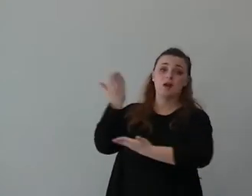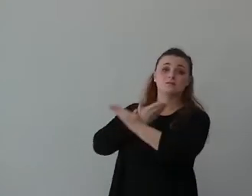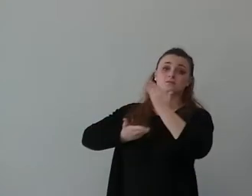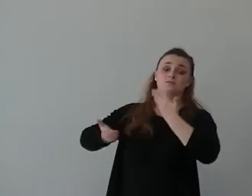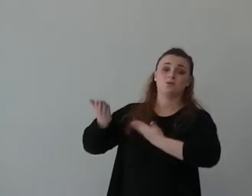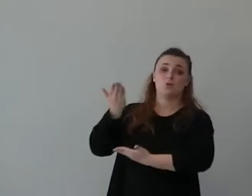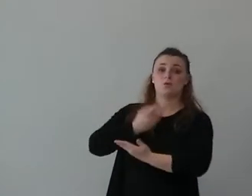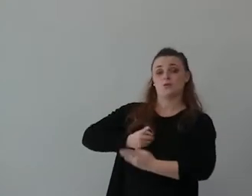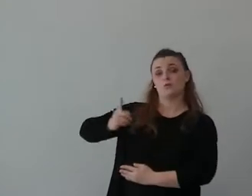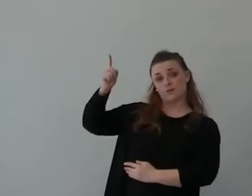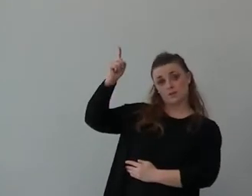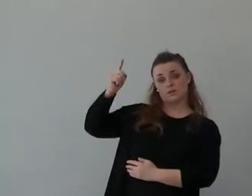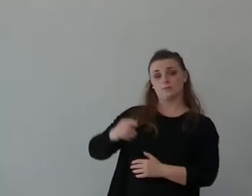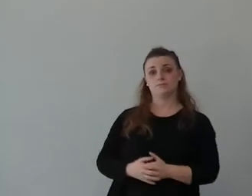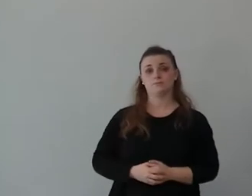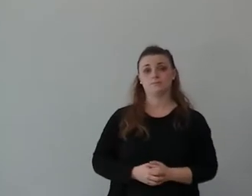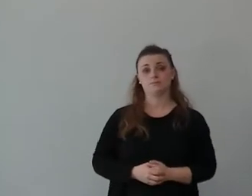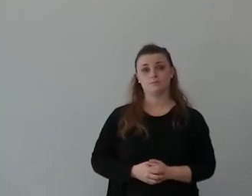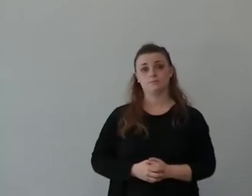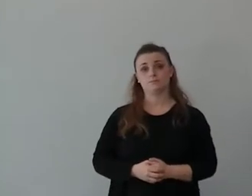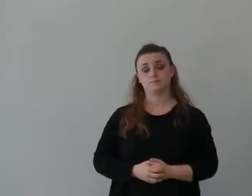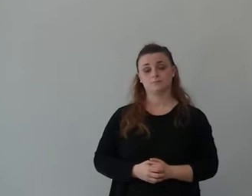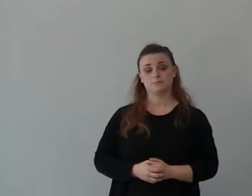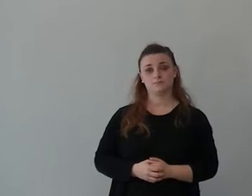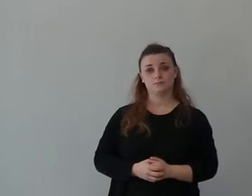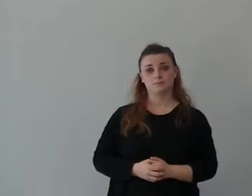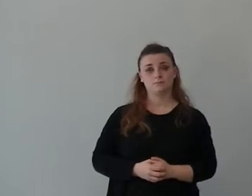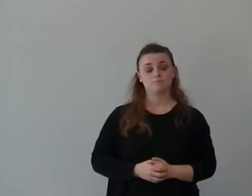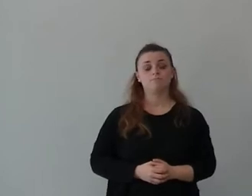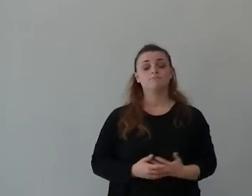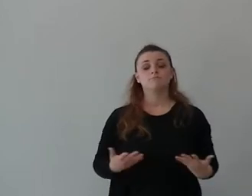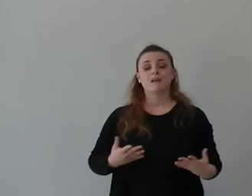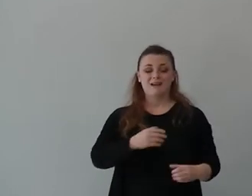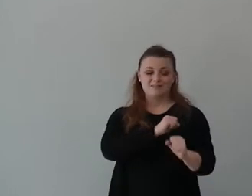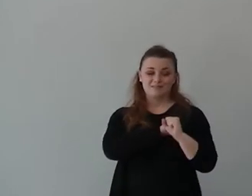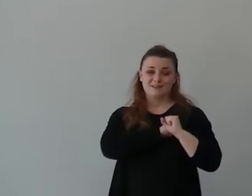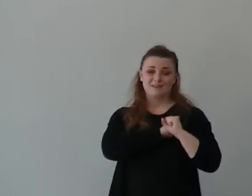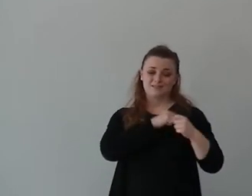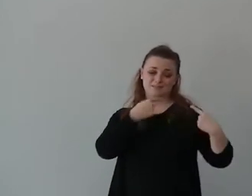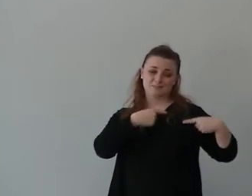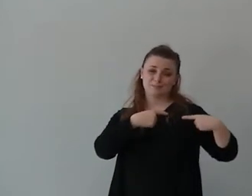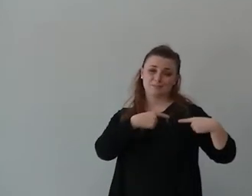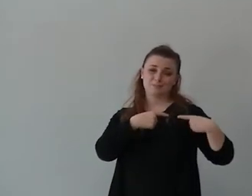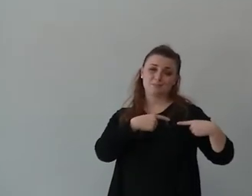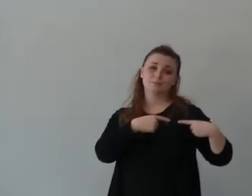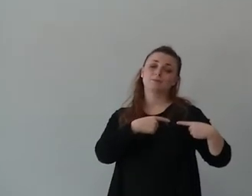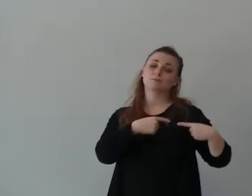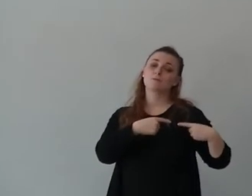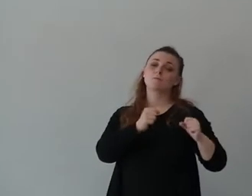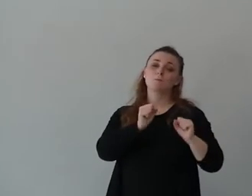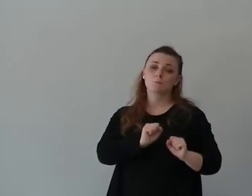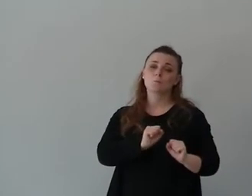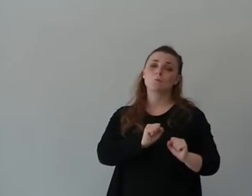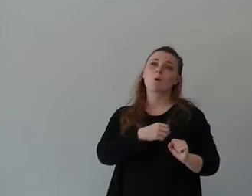heart. Quando hai quella fede, puoi pentire nel tuo cuore. And you can be forgiven. E puoi essere perdonato. And then the